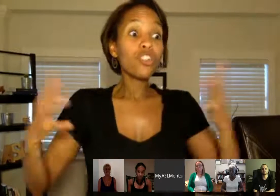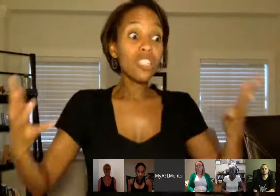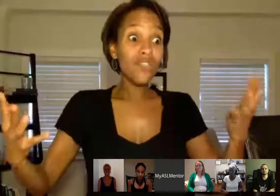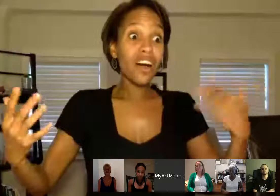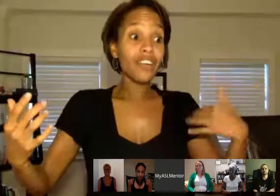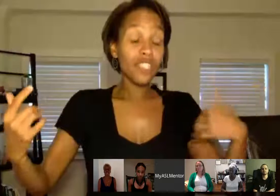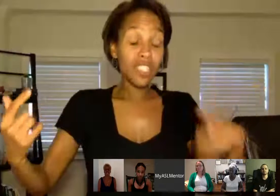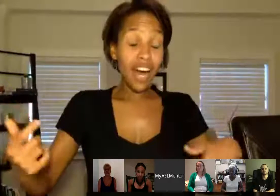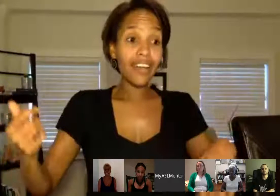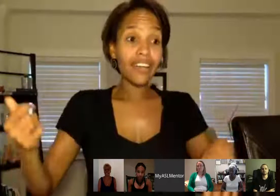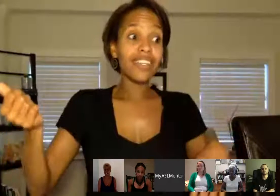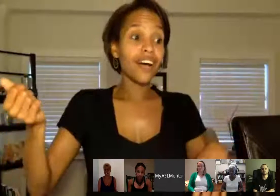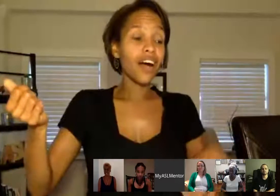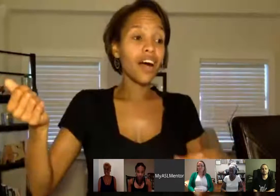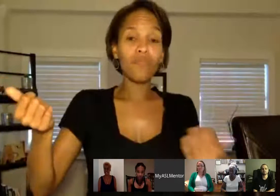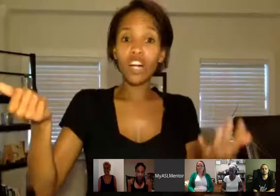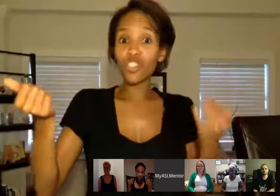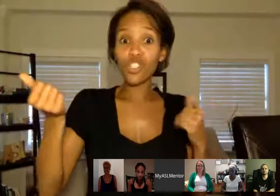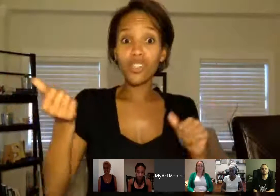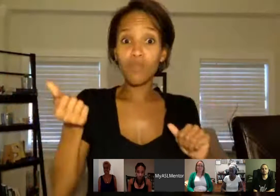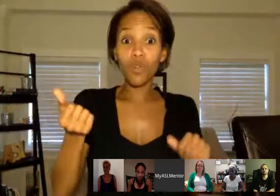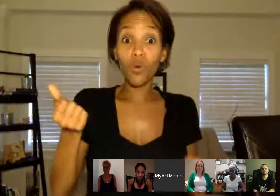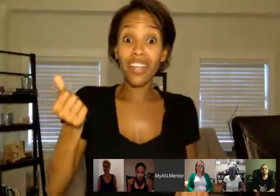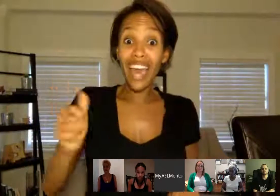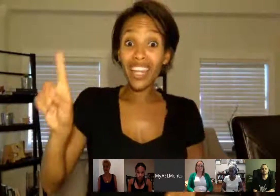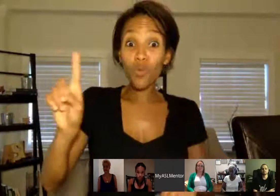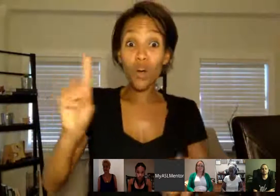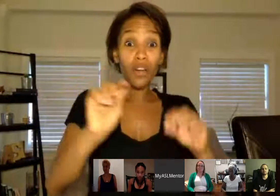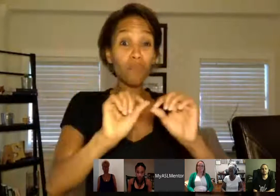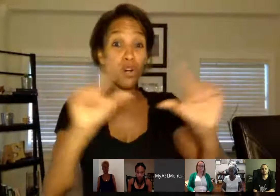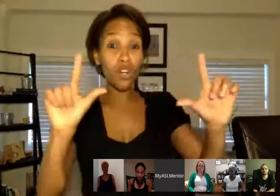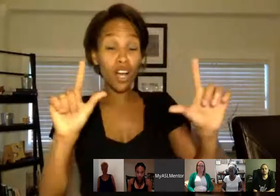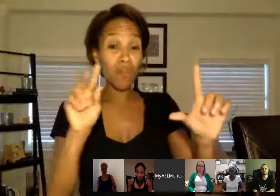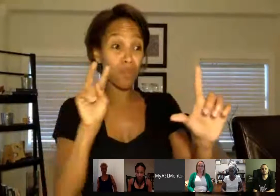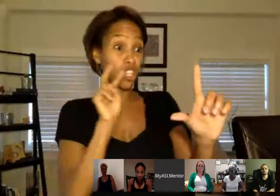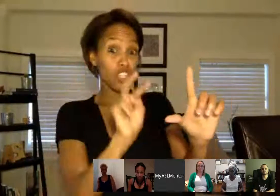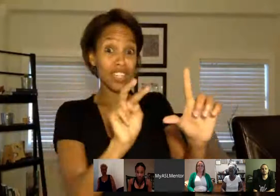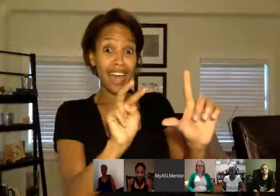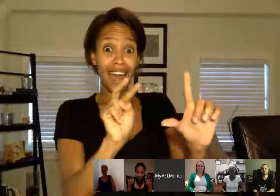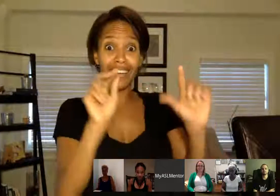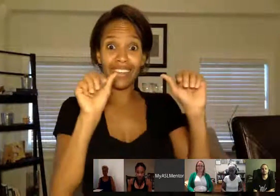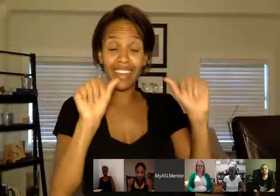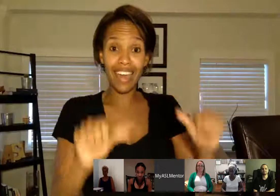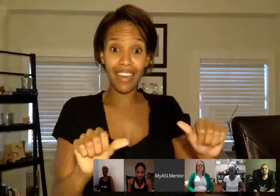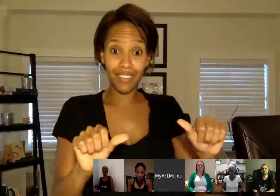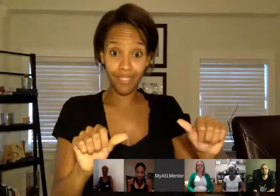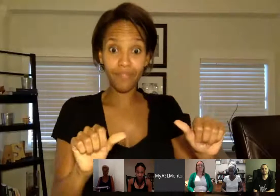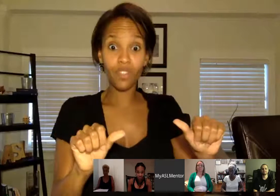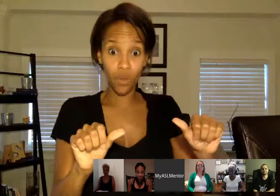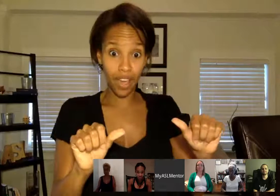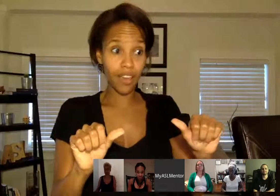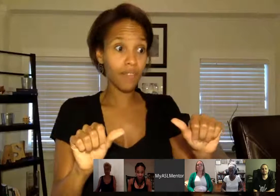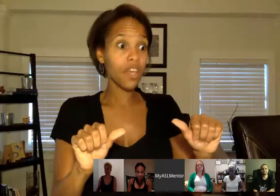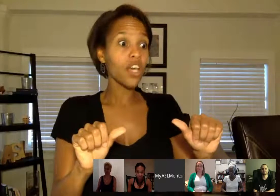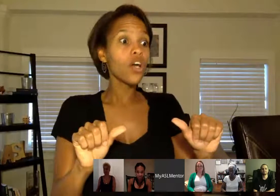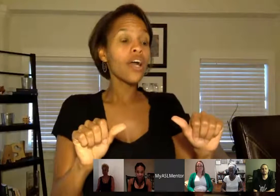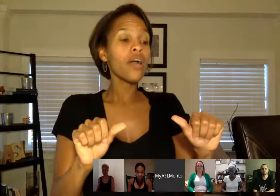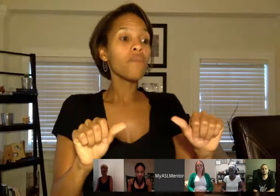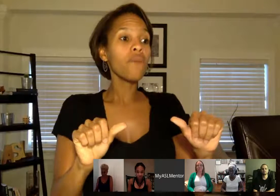So we just signed, I'll just do the simple one. Anyone, pull up, look at, can.